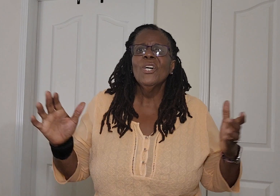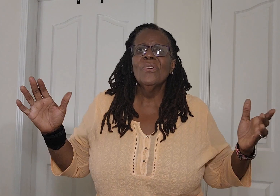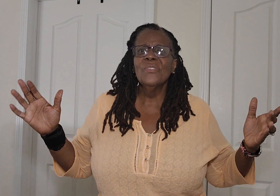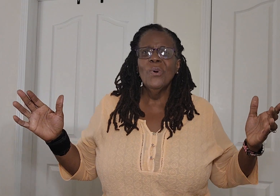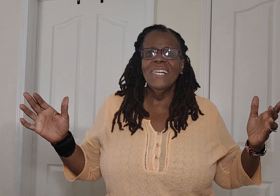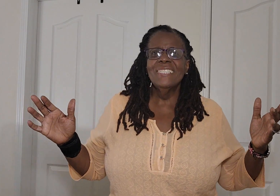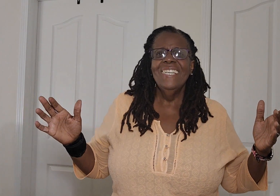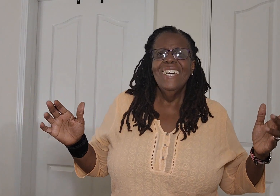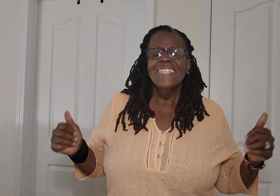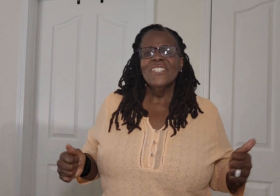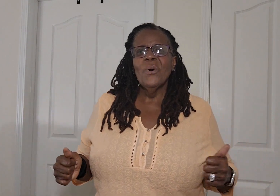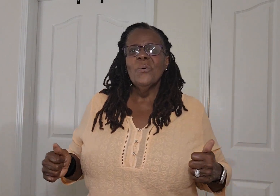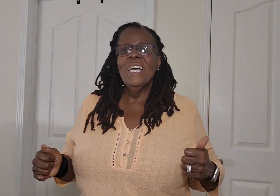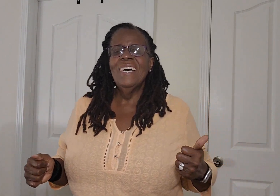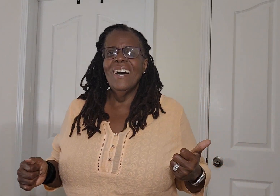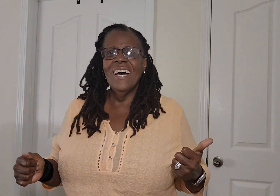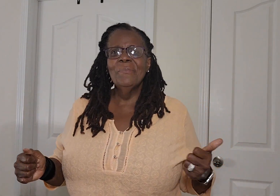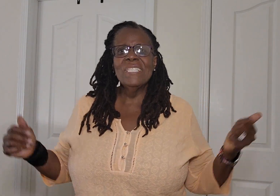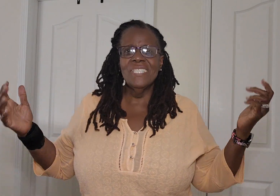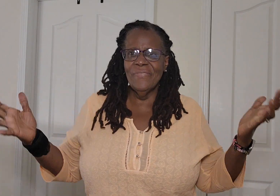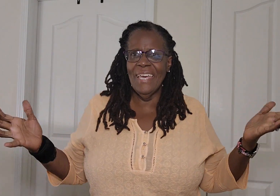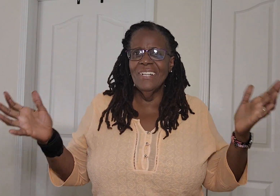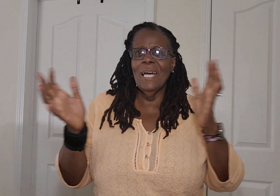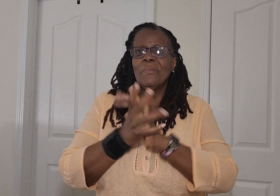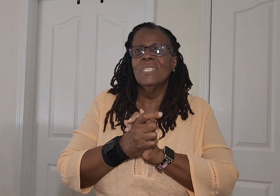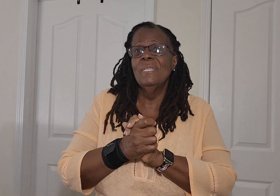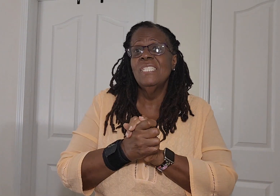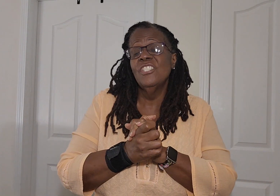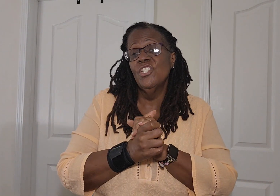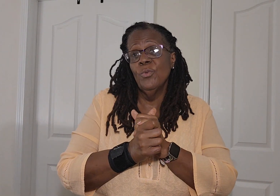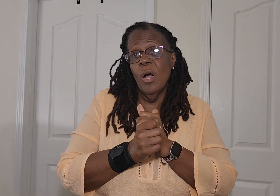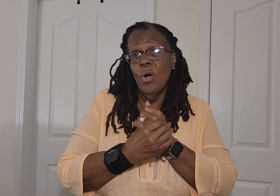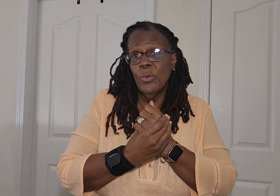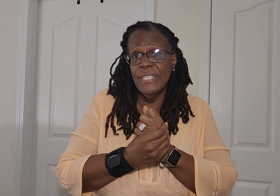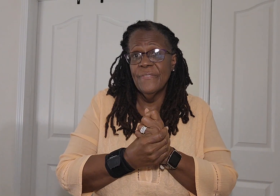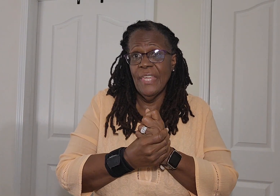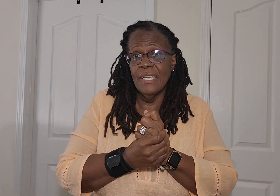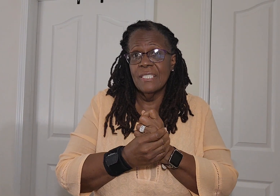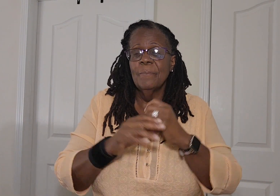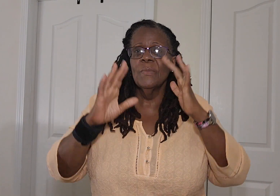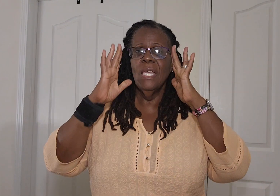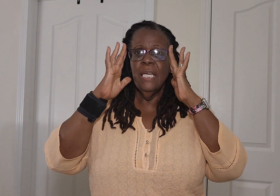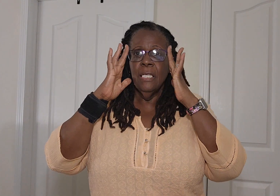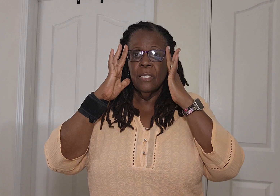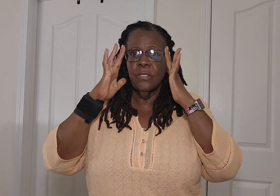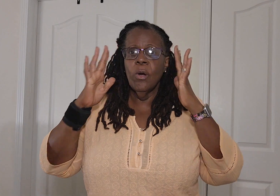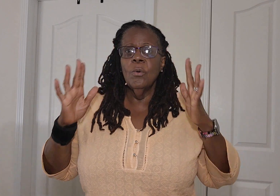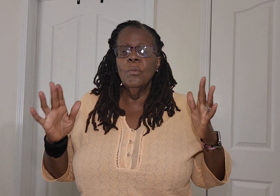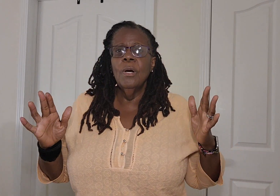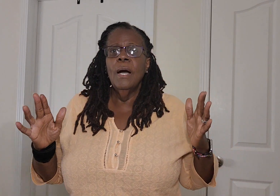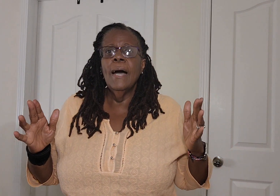Hello, everyone. So, this is Val. I'm going to be teaching you all, oh, give thanks. So,